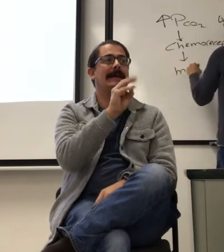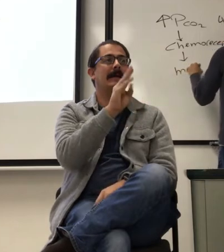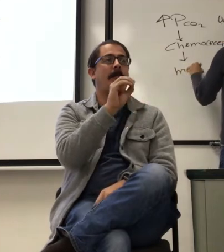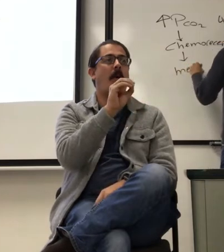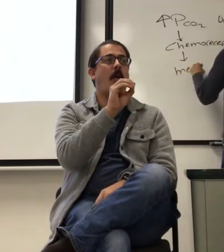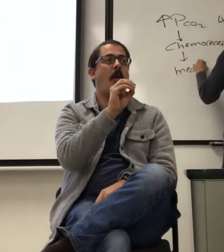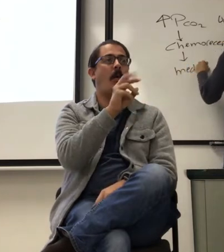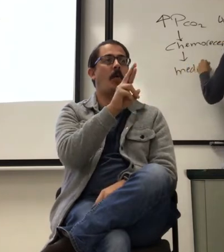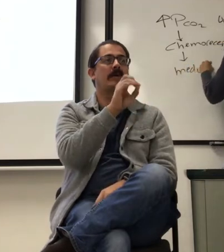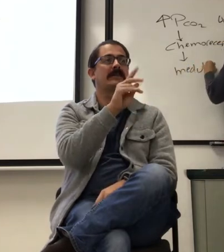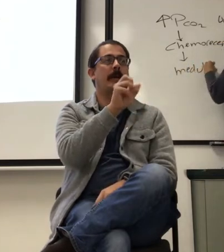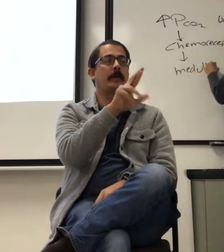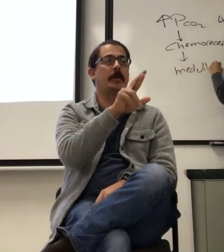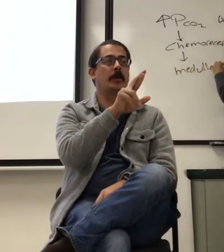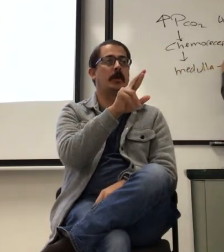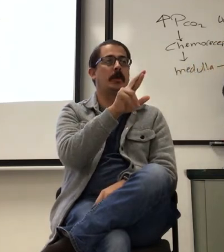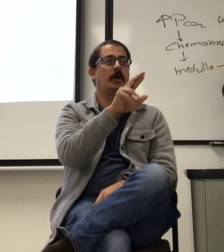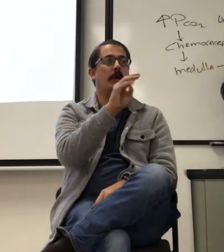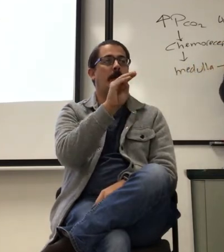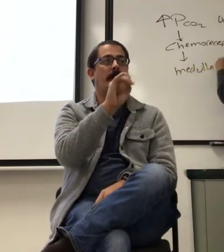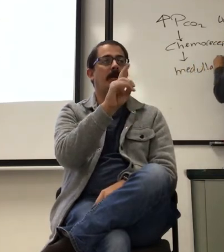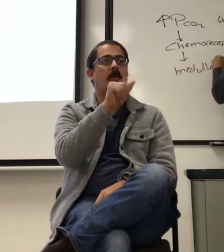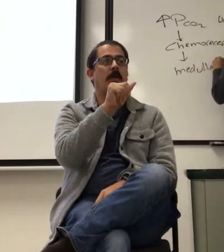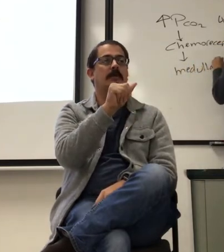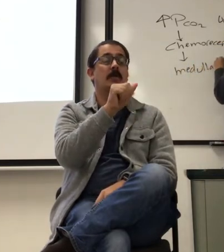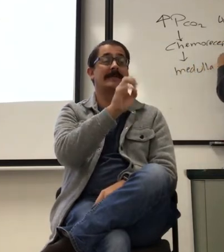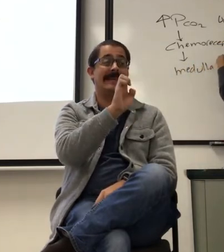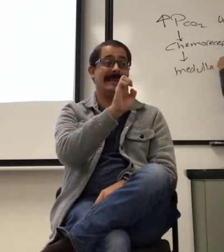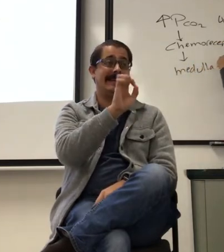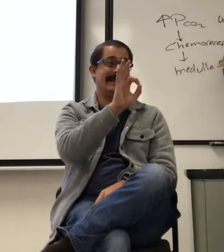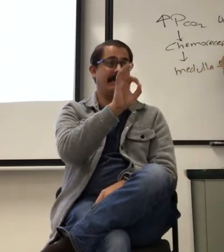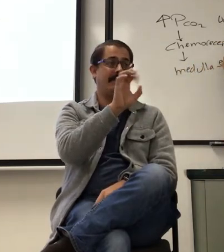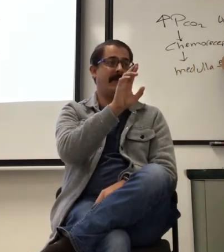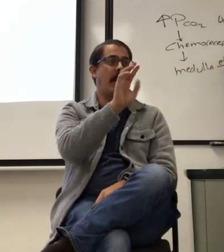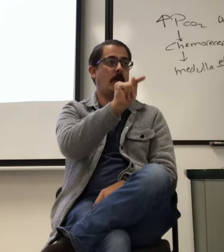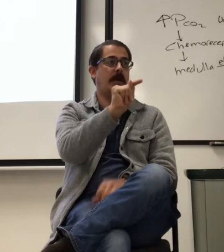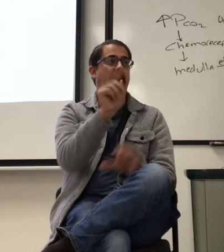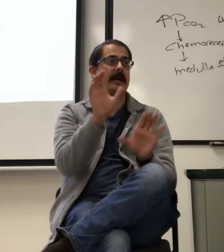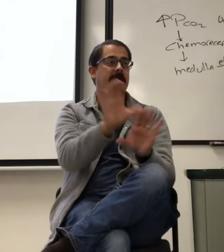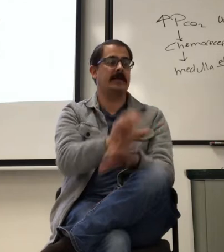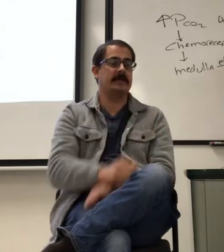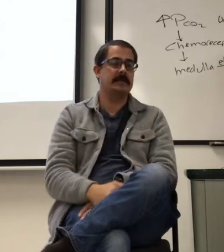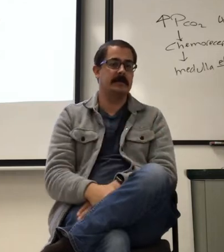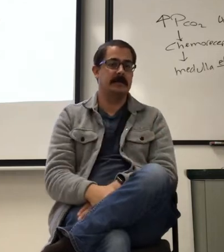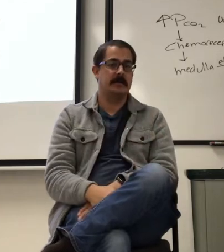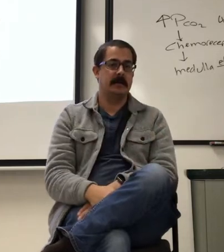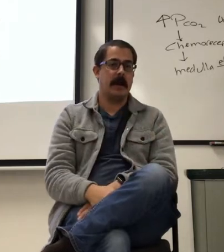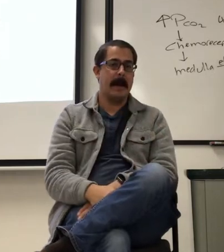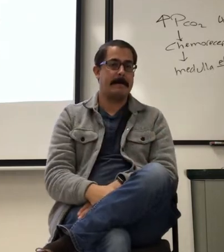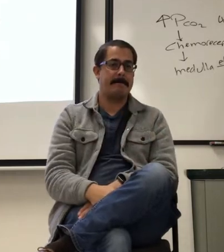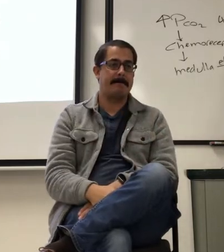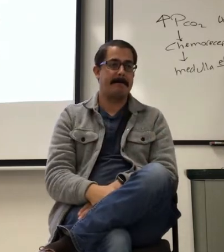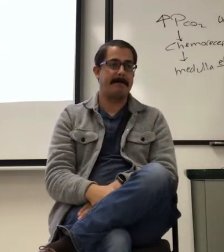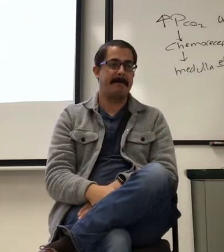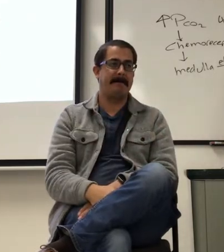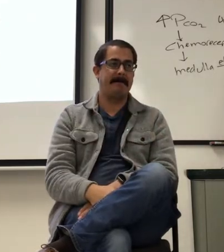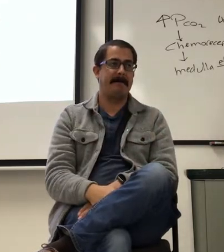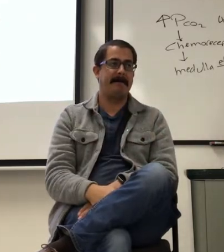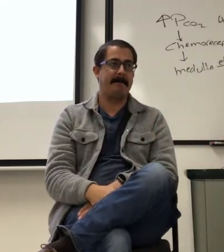medulla, so the efferent activities to, let's say for example,